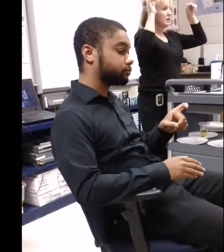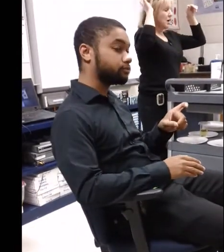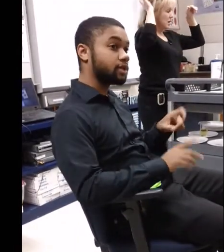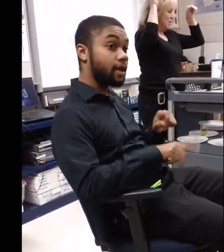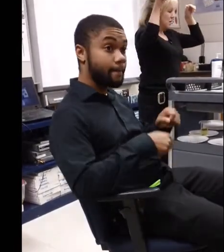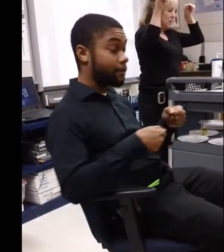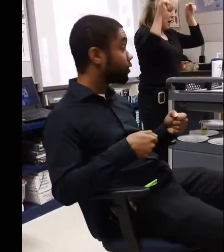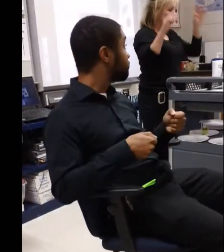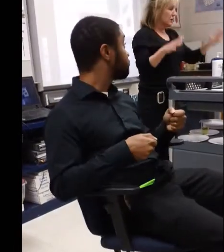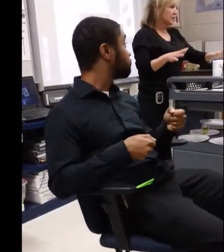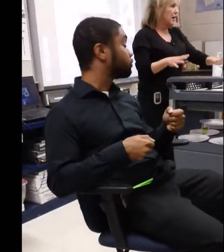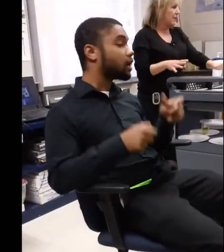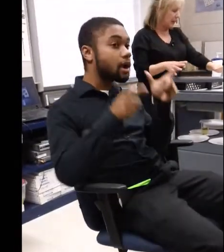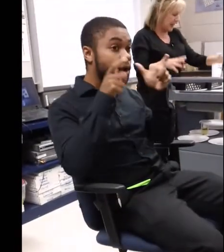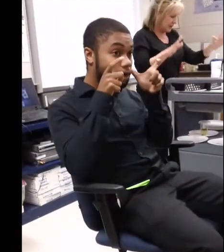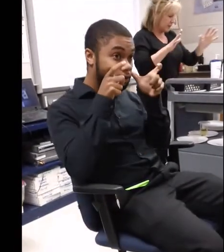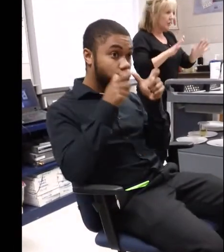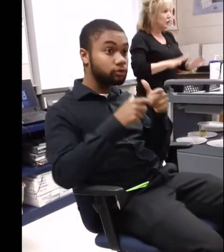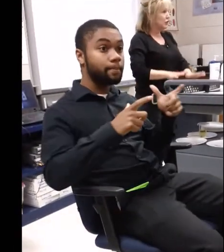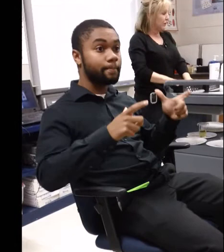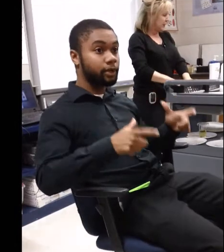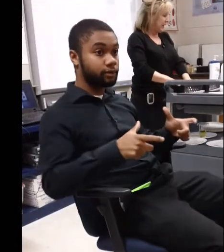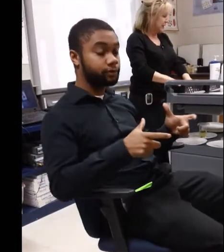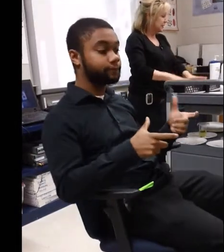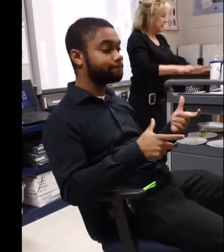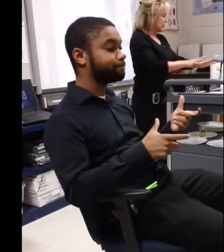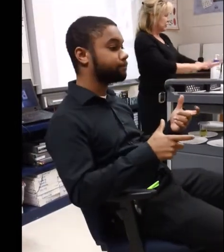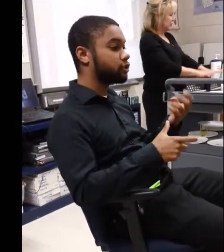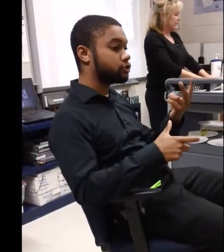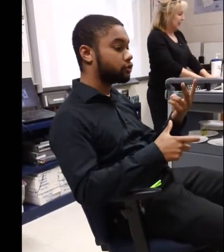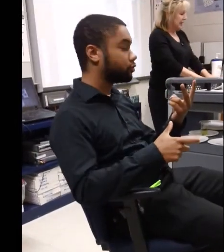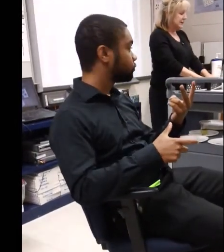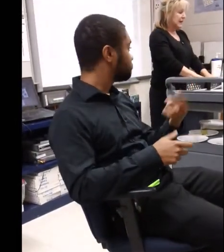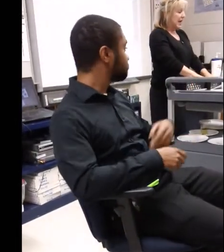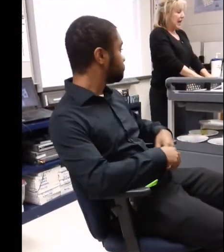apron, goggles, a plate, 2 of these,